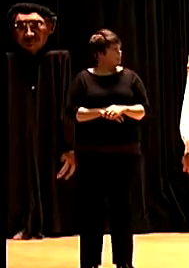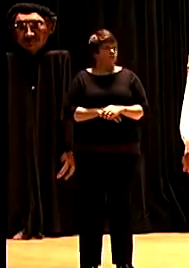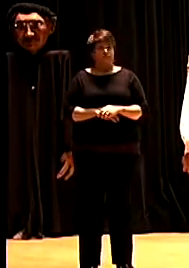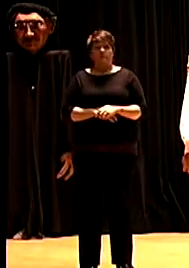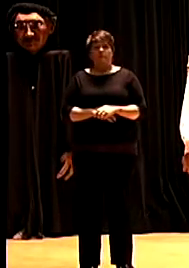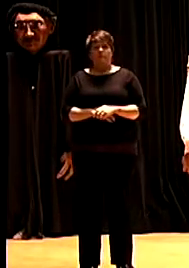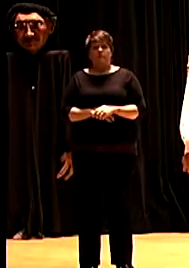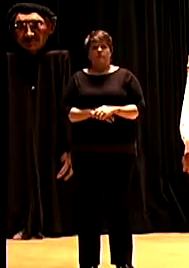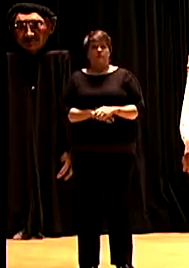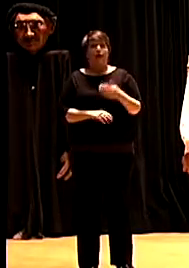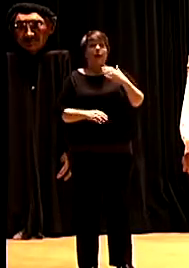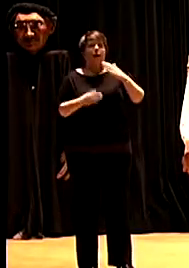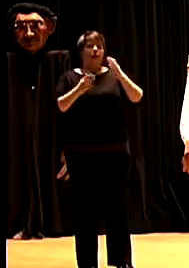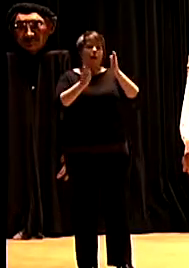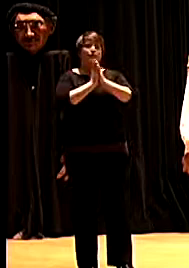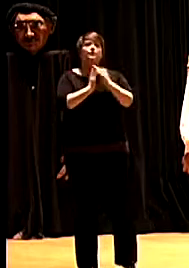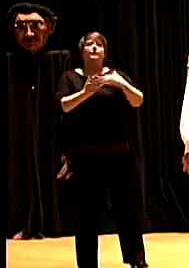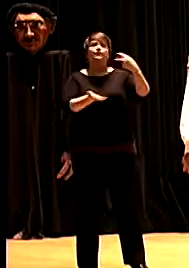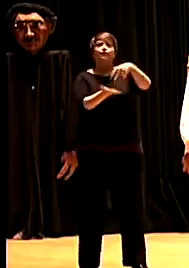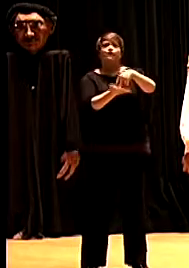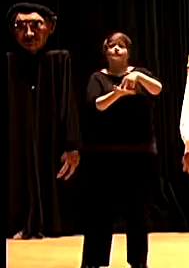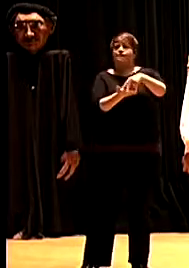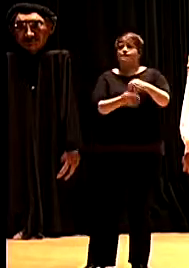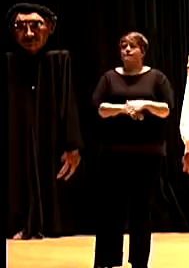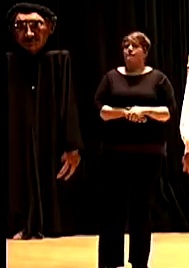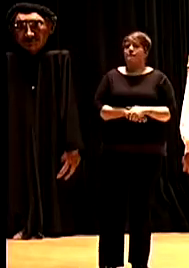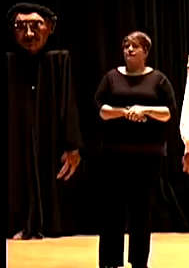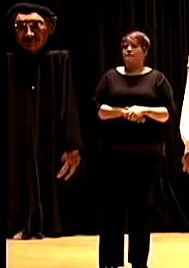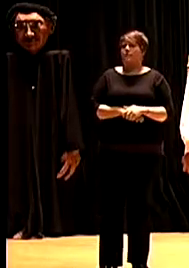I ask that we stand.